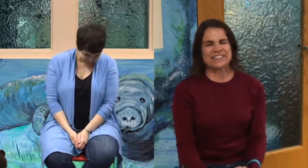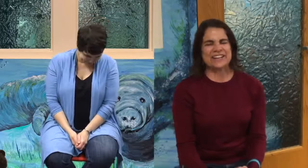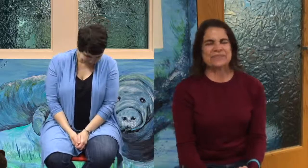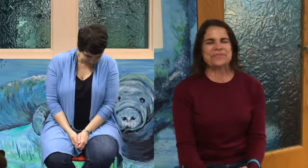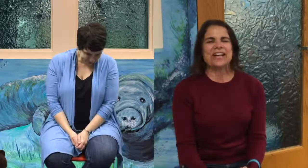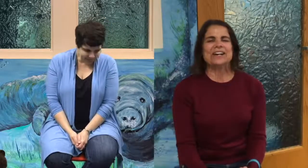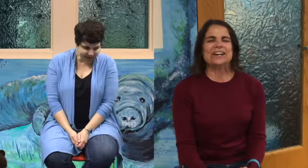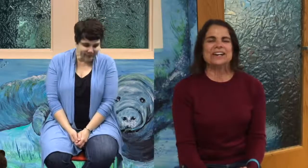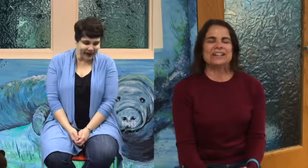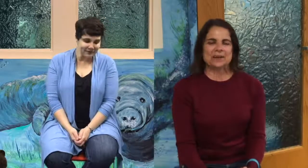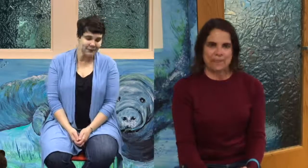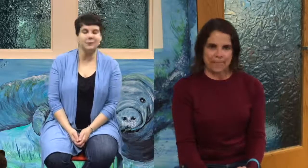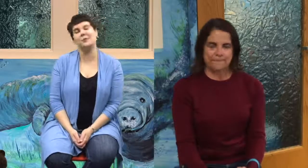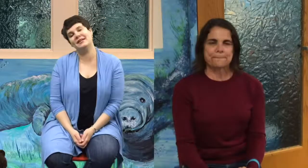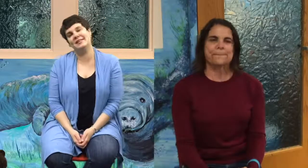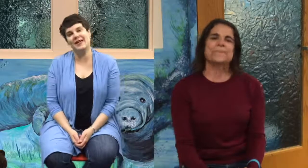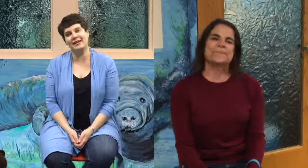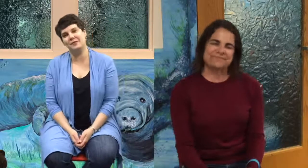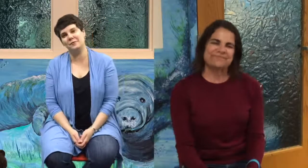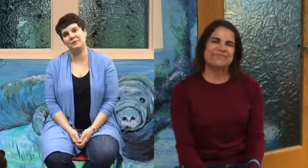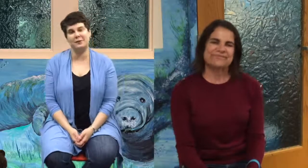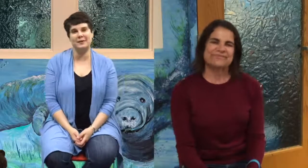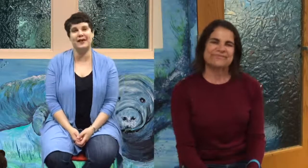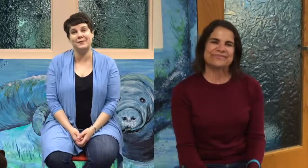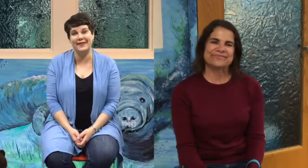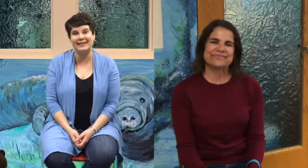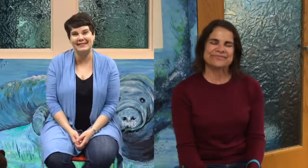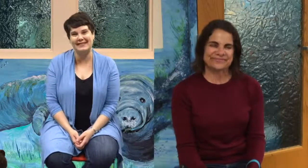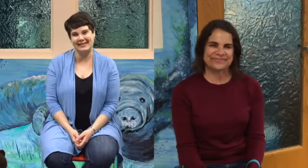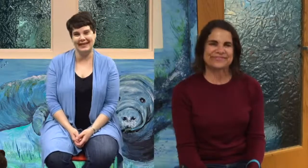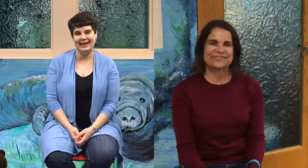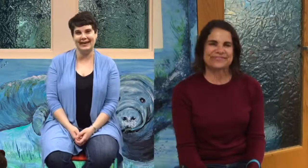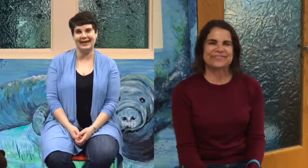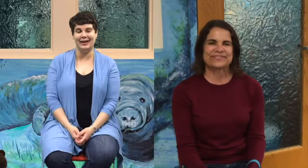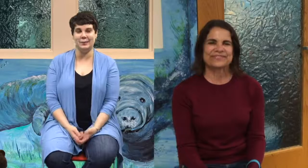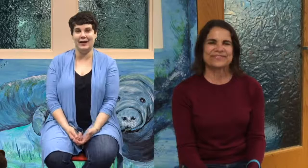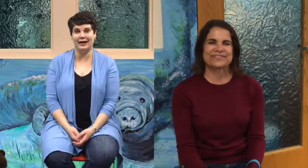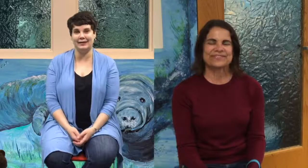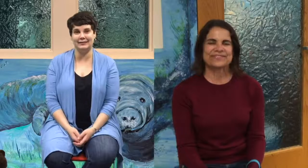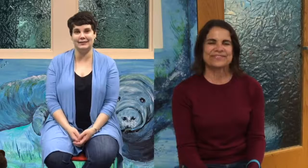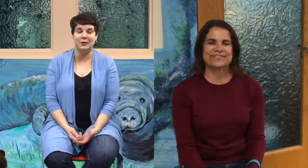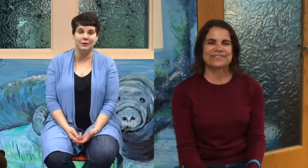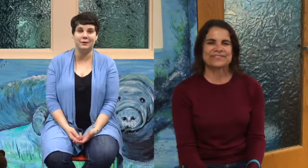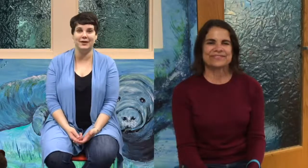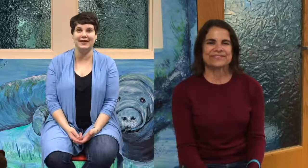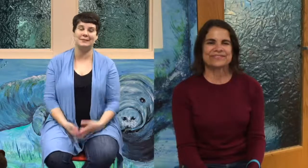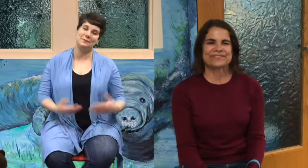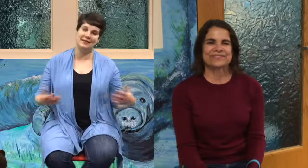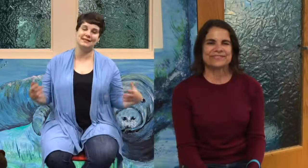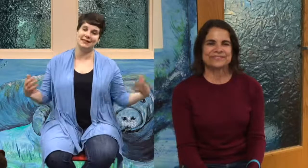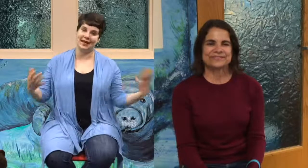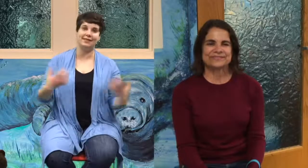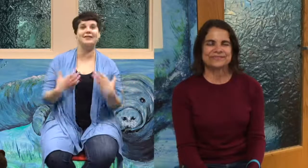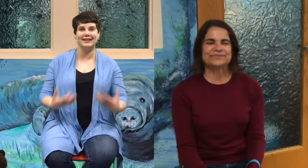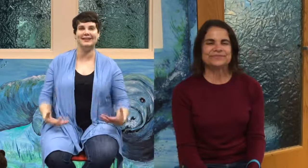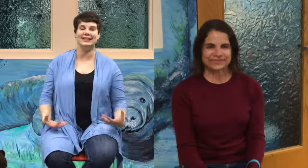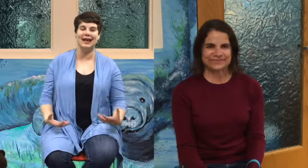fun. Everyone, we want to thank you for being with us today. I know that we can't be together in the